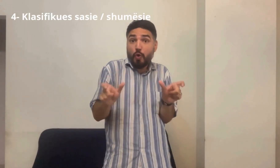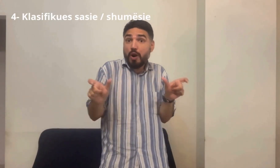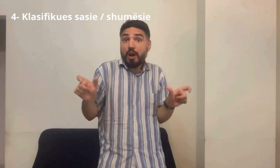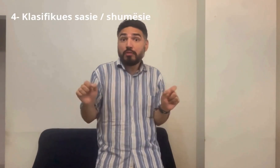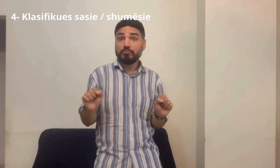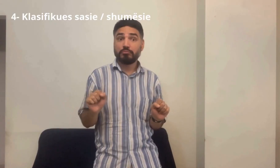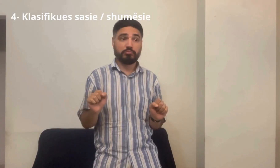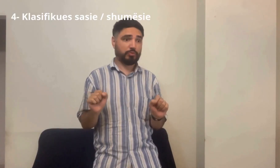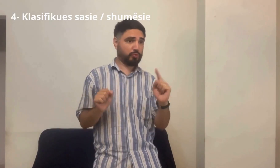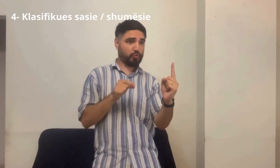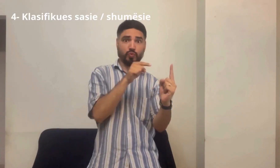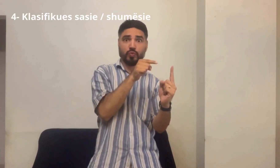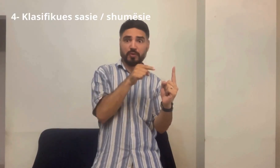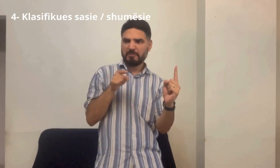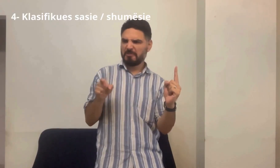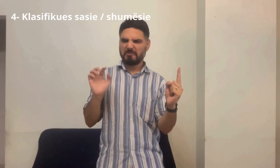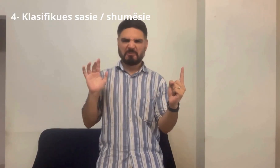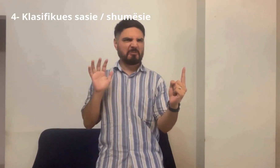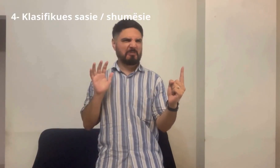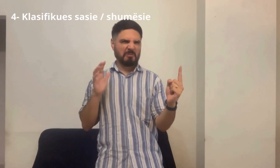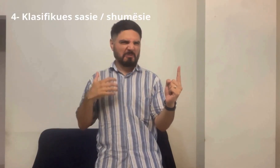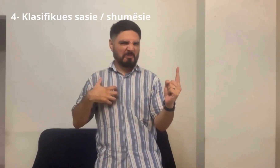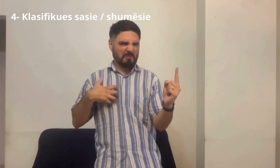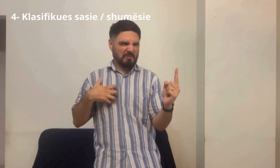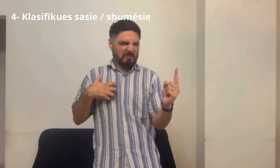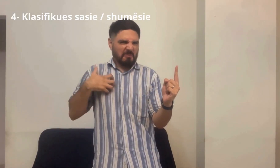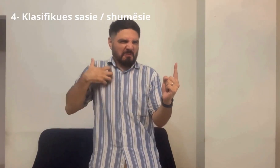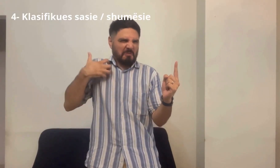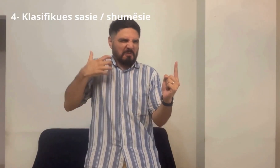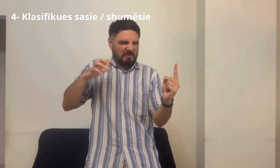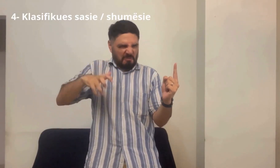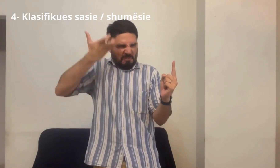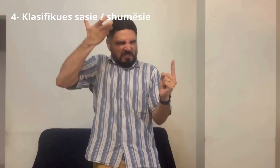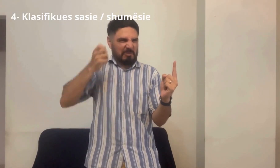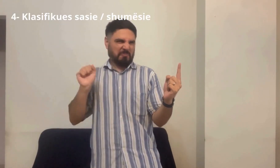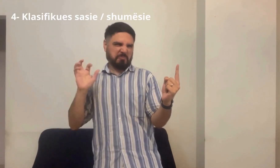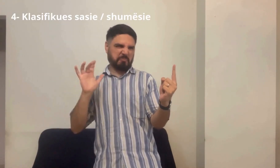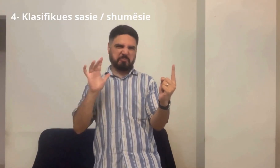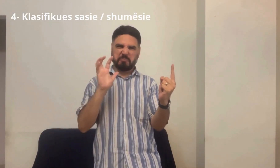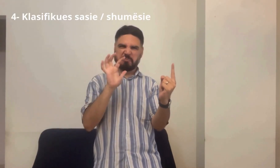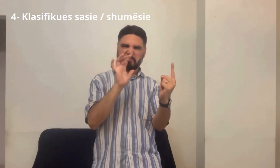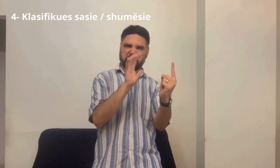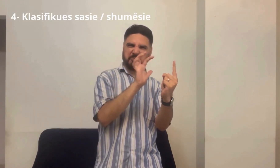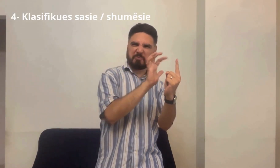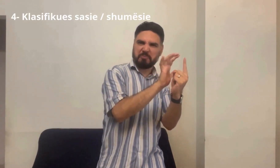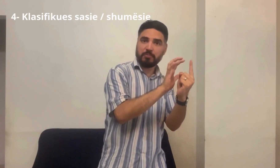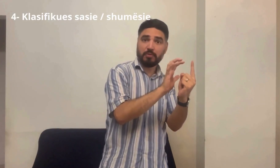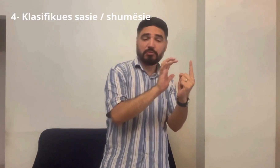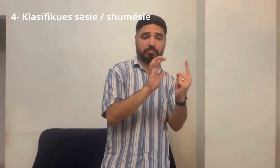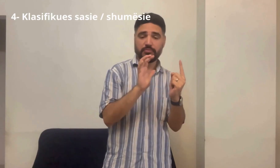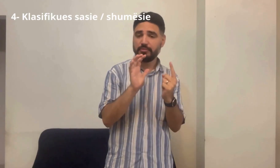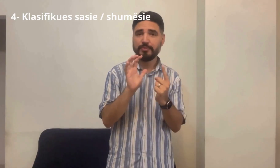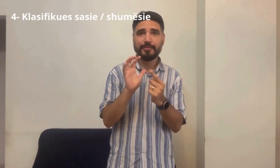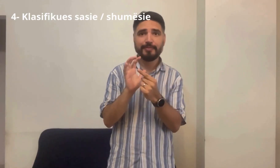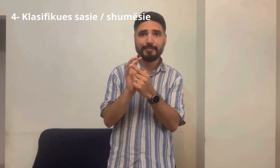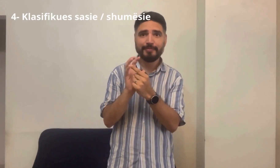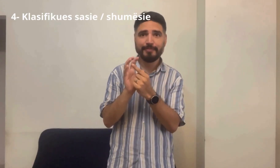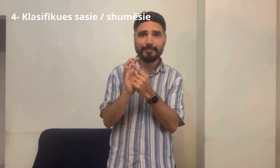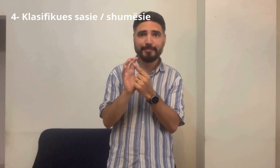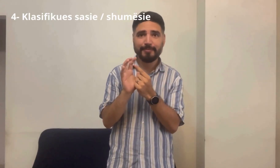Or if a group of people want to attack someone and they rush toward him, just one sign shows